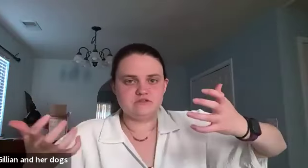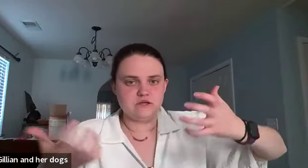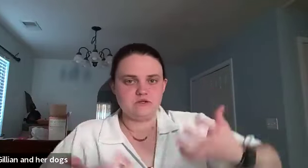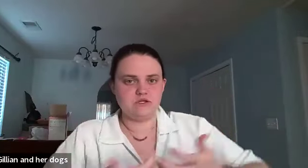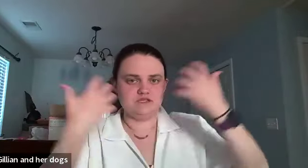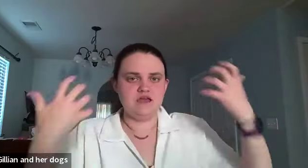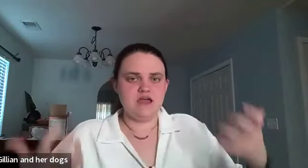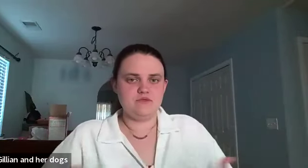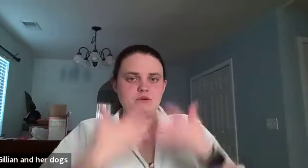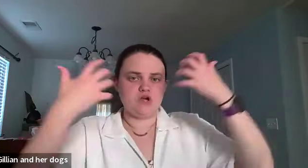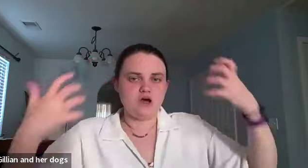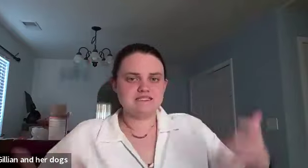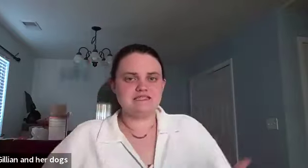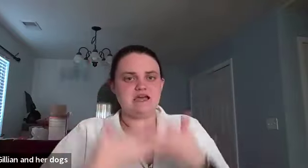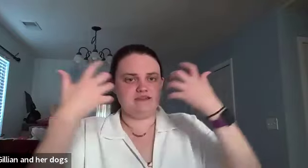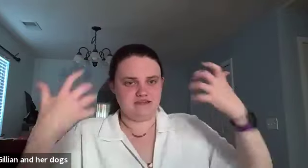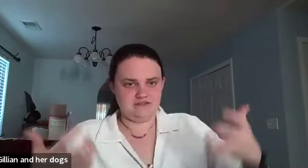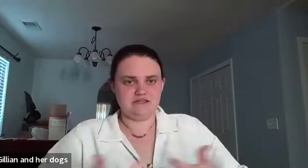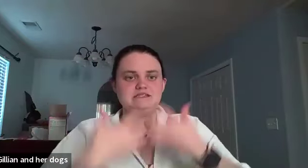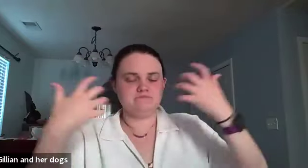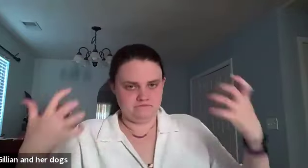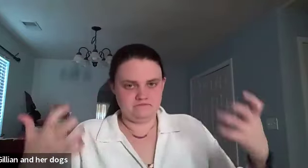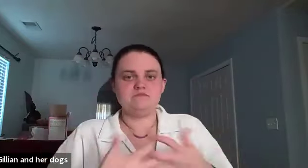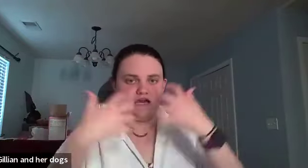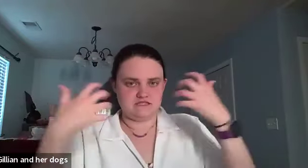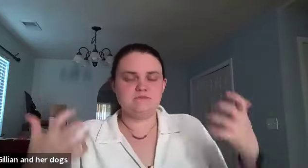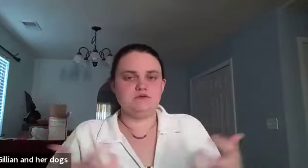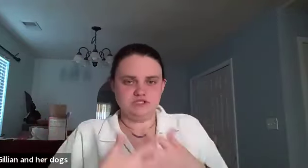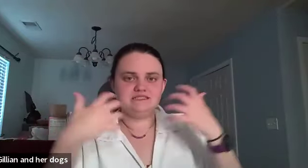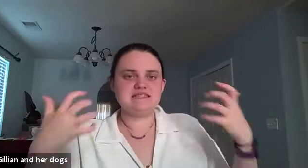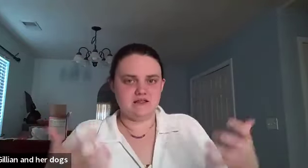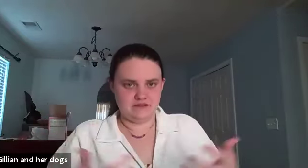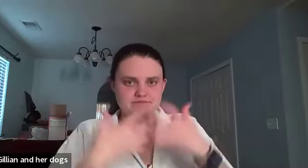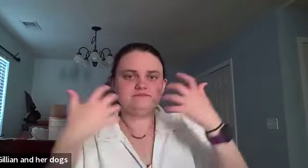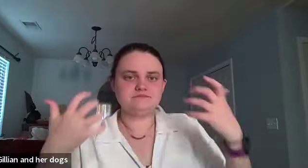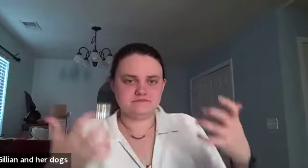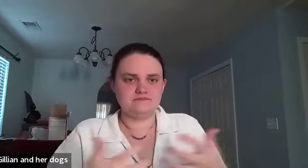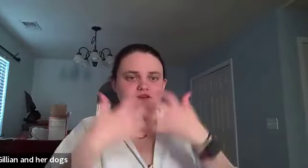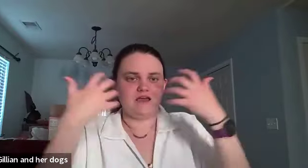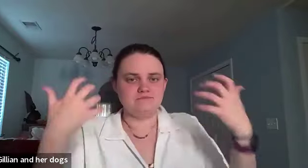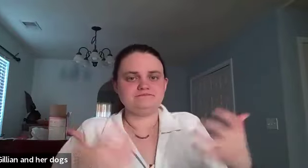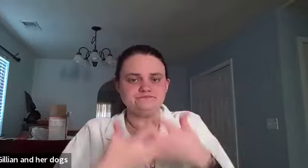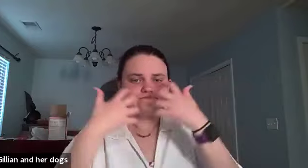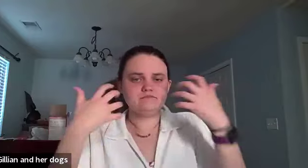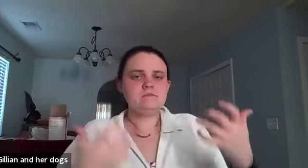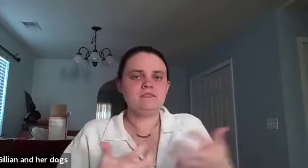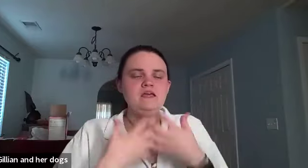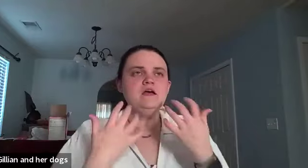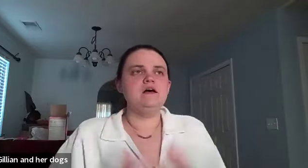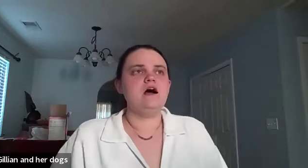utensils they would use and they would toss the salad like this. That's the motion, salad. Okay.